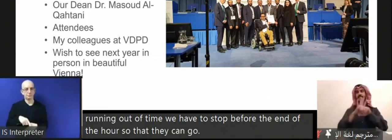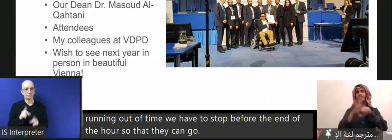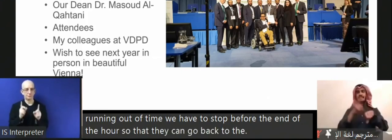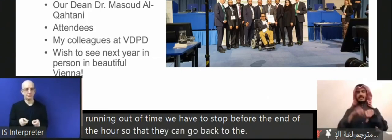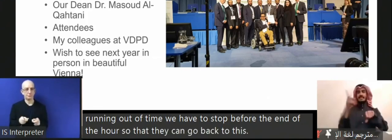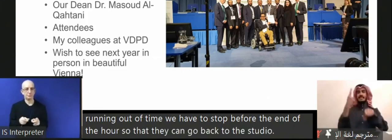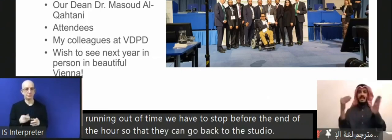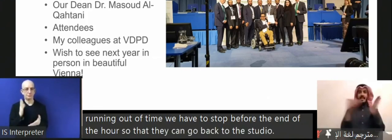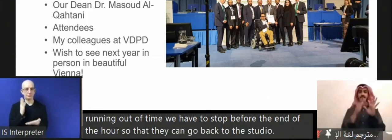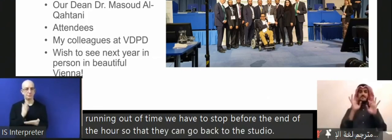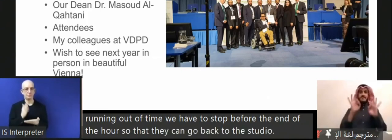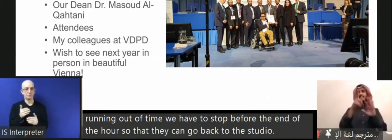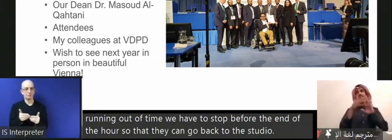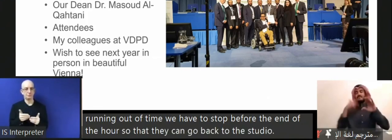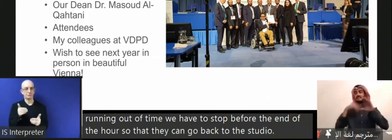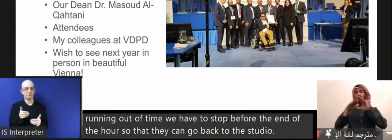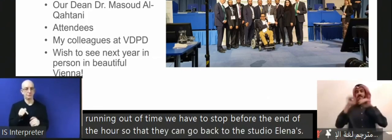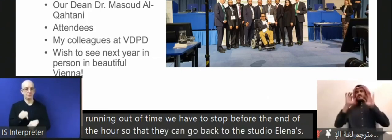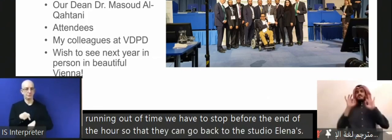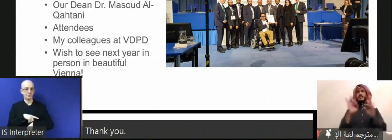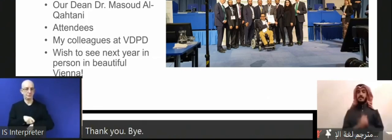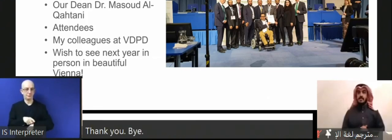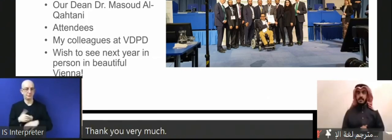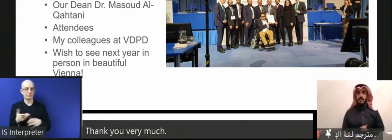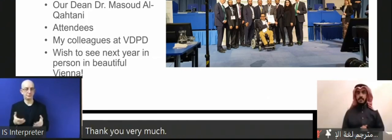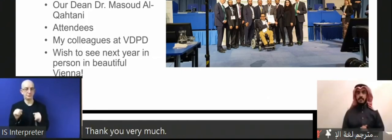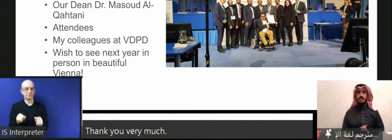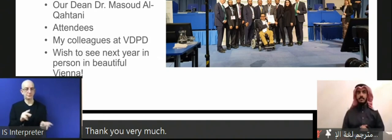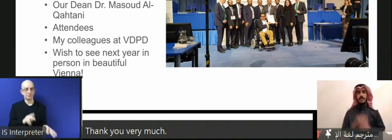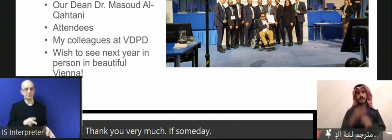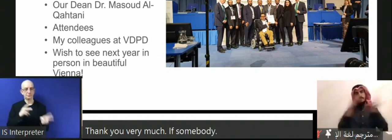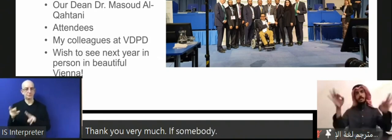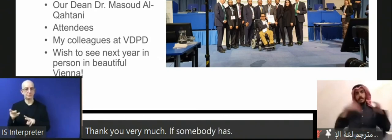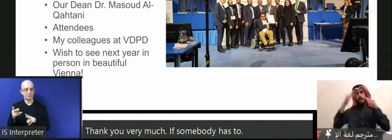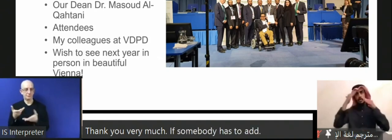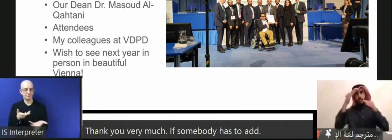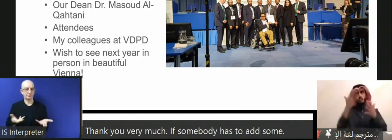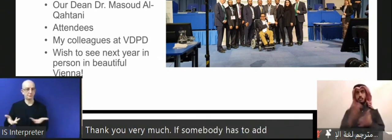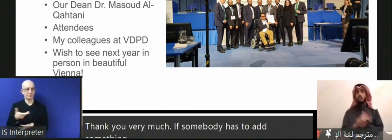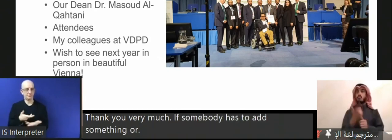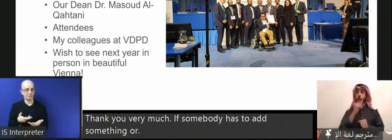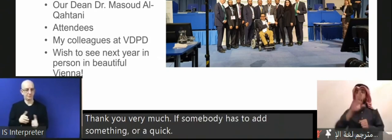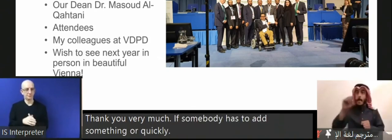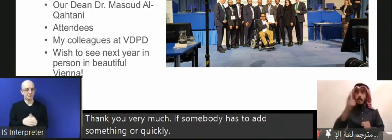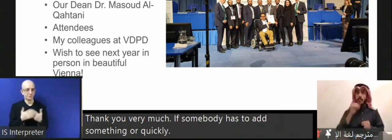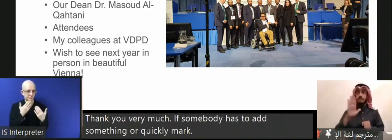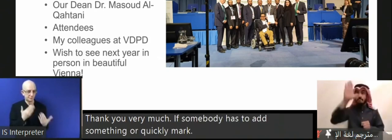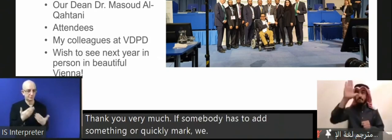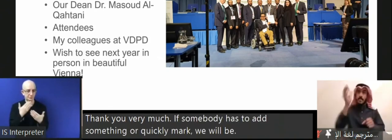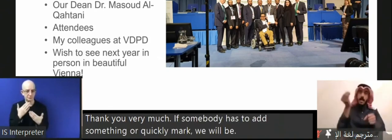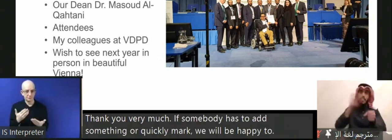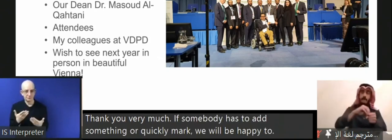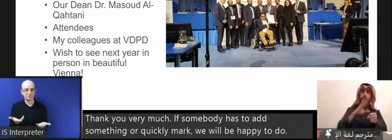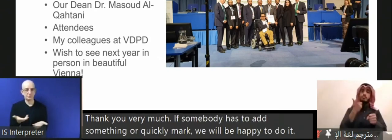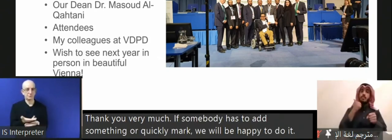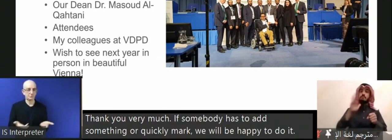the studio. Ernest, thank you very much. If somebody has to add something or a quick remark, we will be happy to do